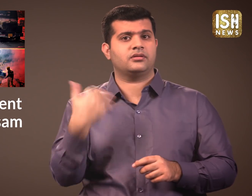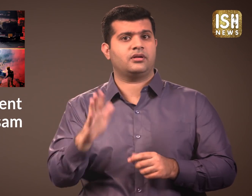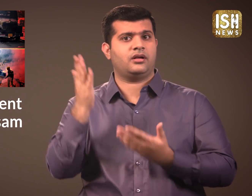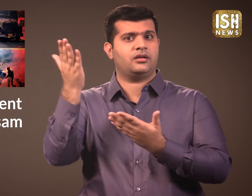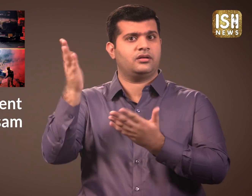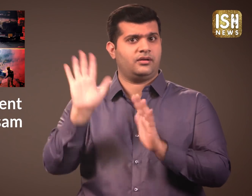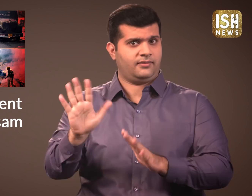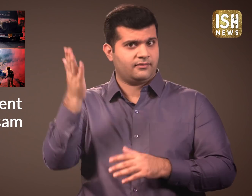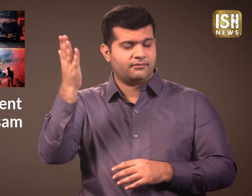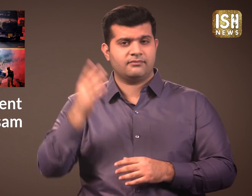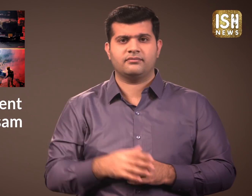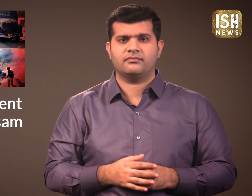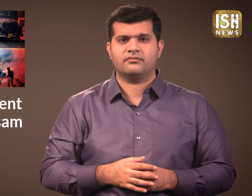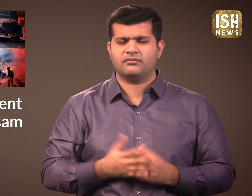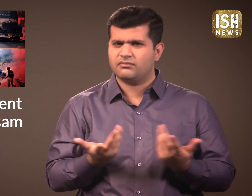in the protest.